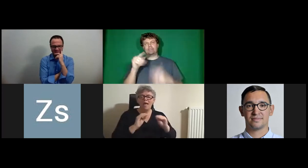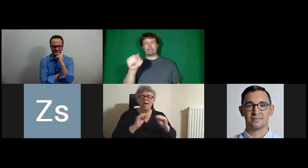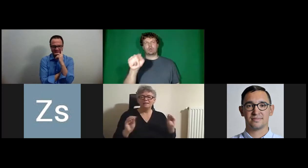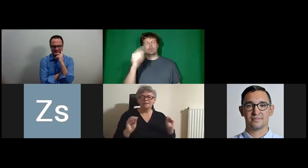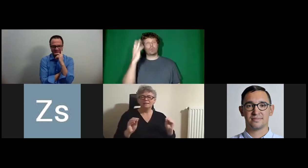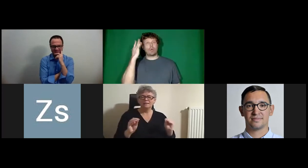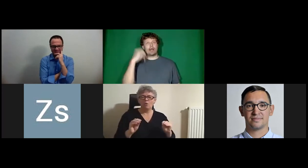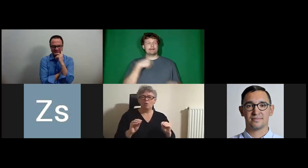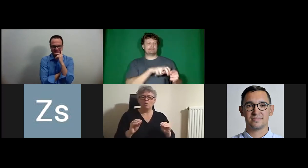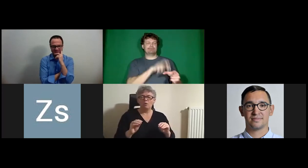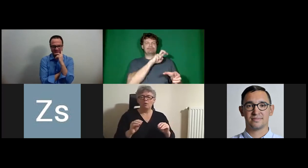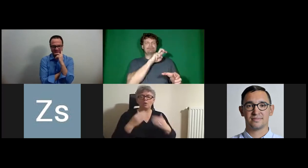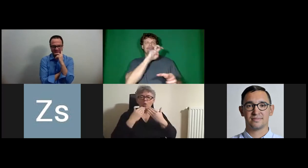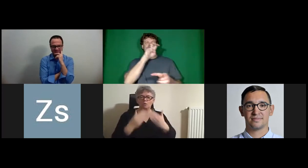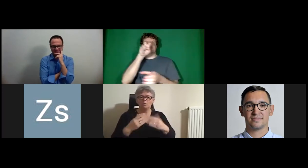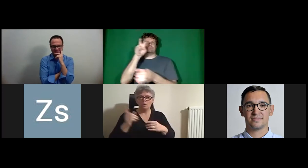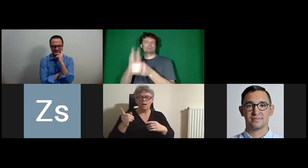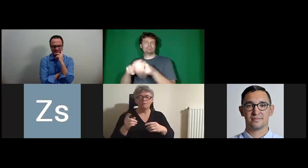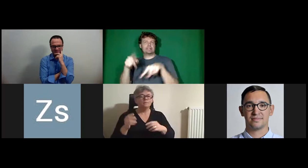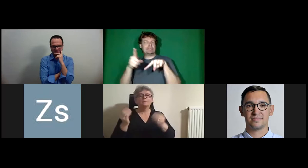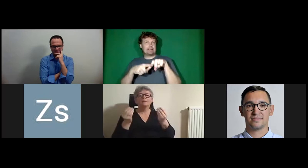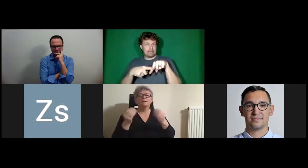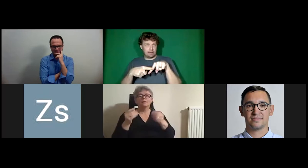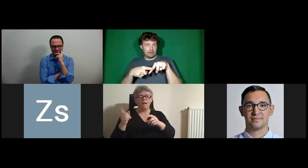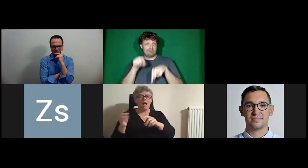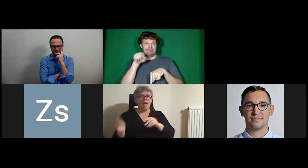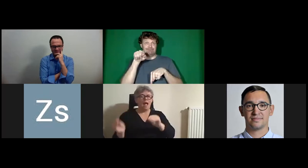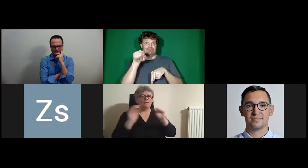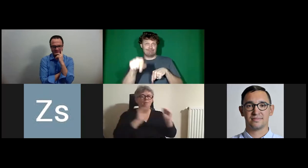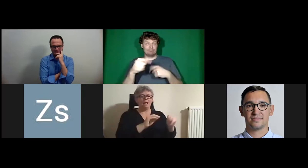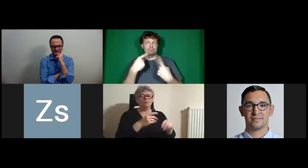The Greek coach, really thanks to her,